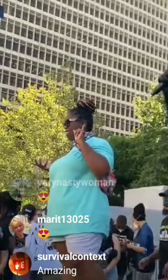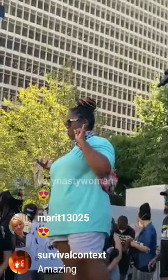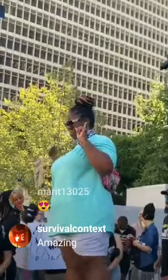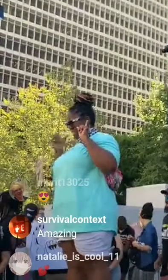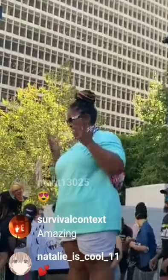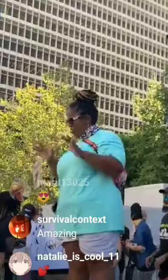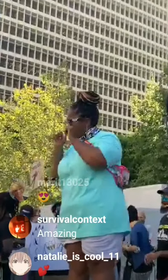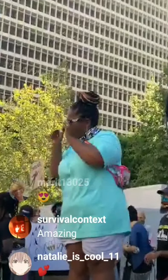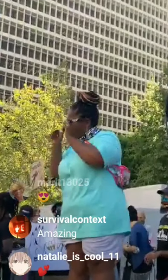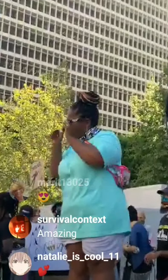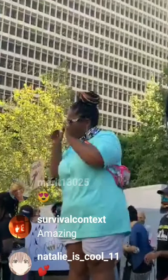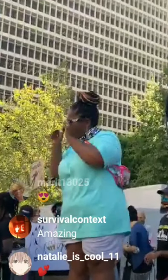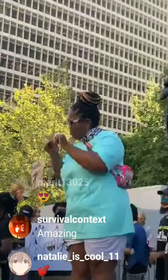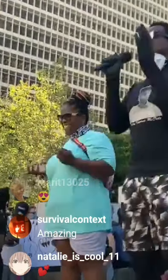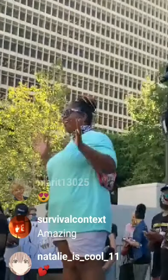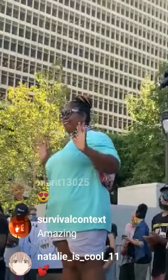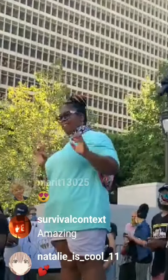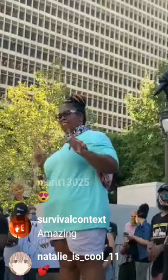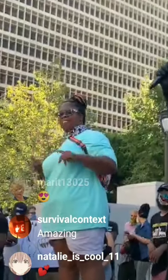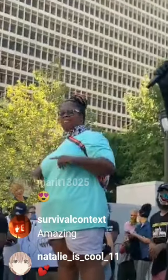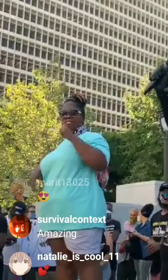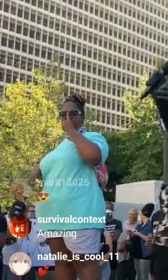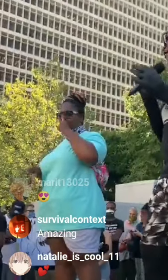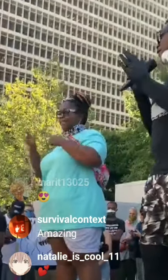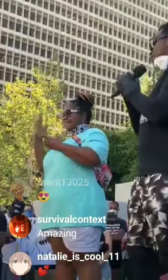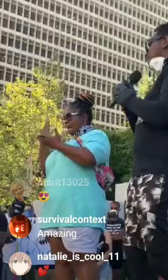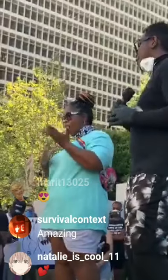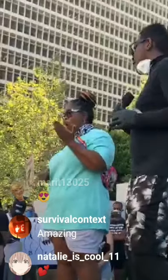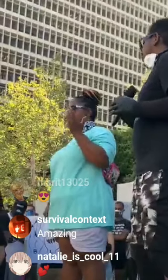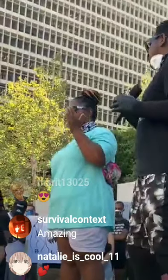We ain't done. Second part.